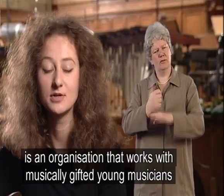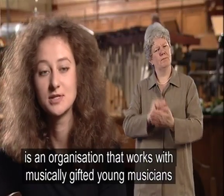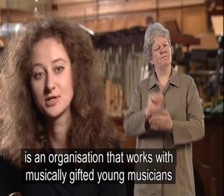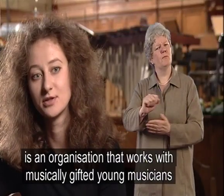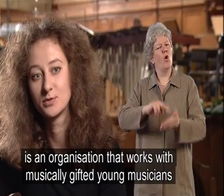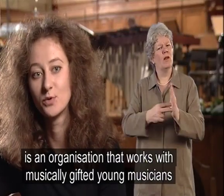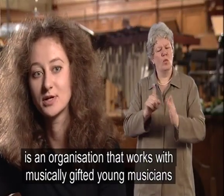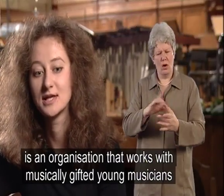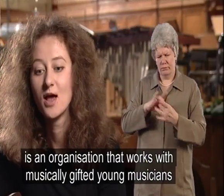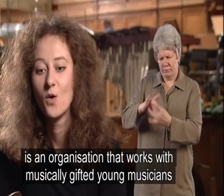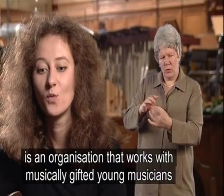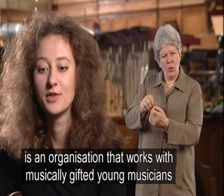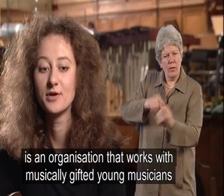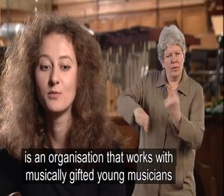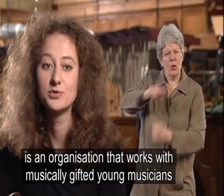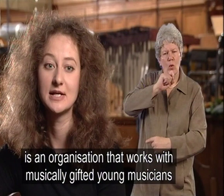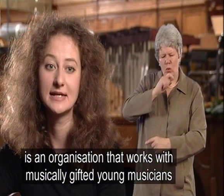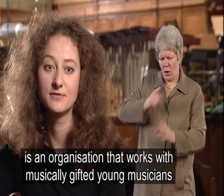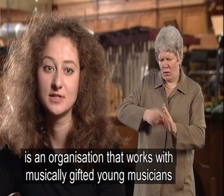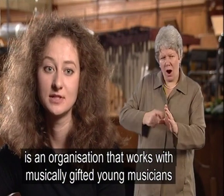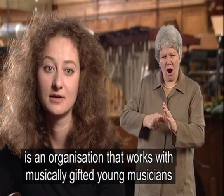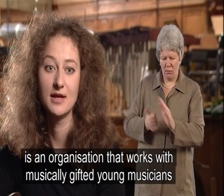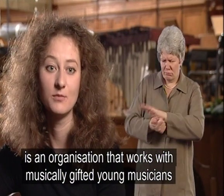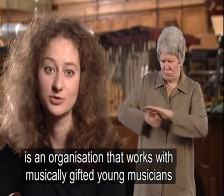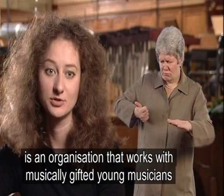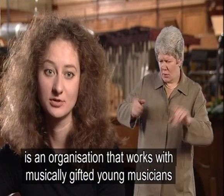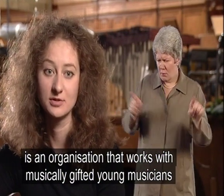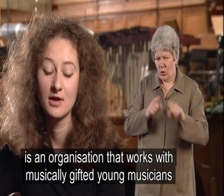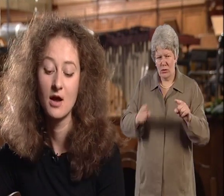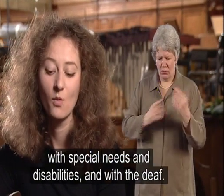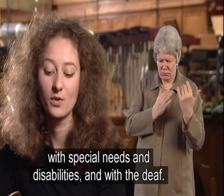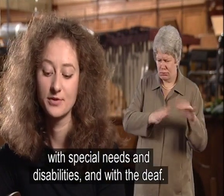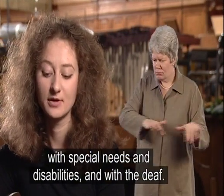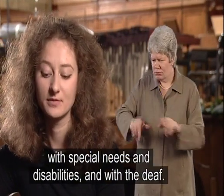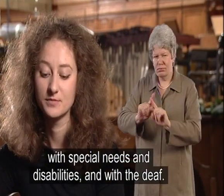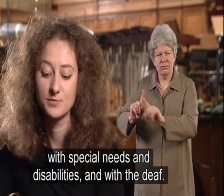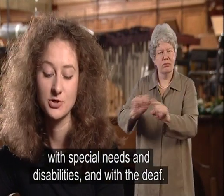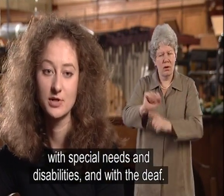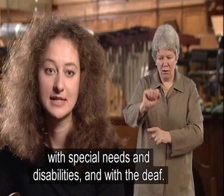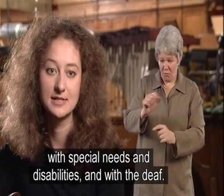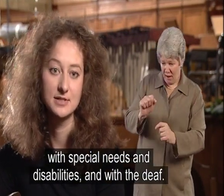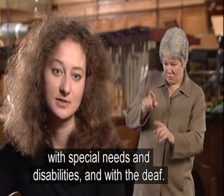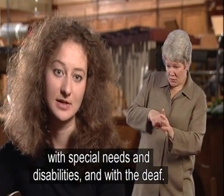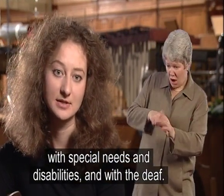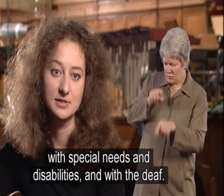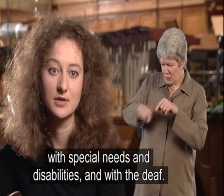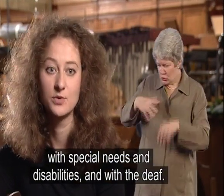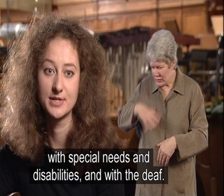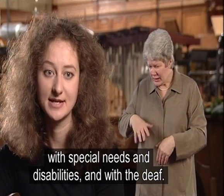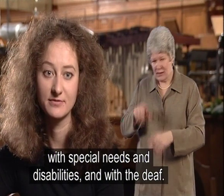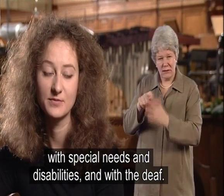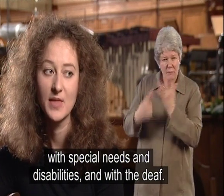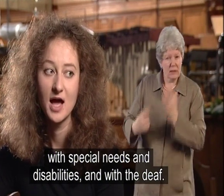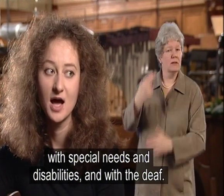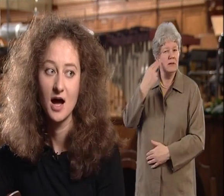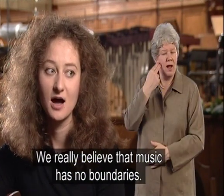an organisation that works with musically gifted young musicians with special needs and disabilities and with the